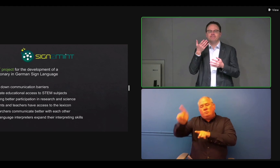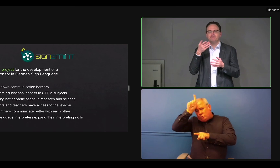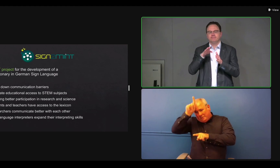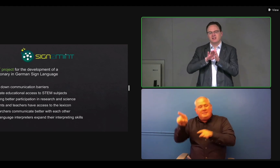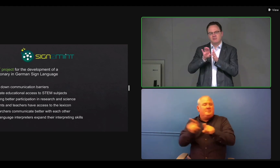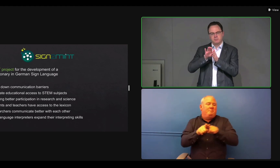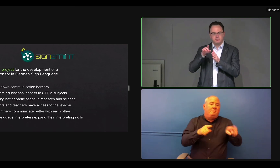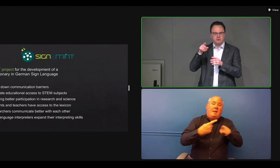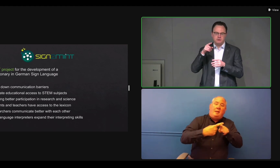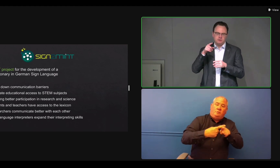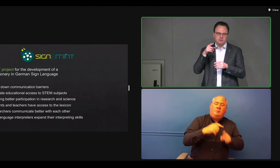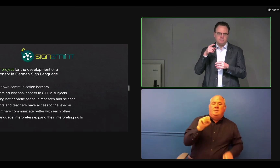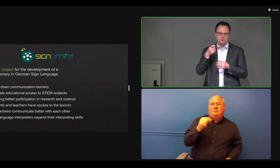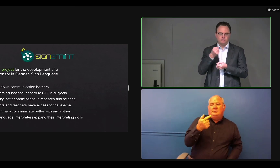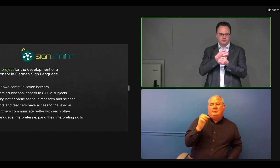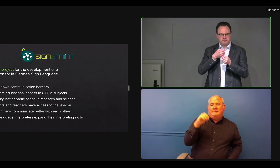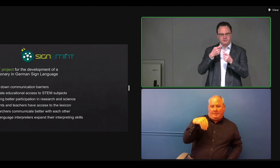German Sign Language.